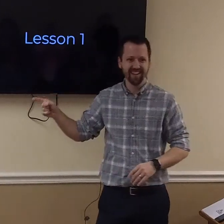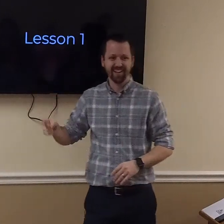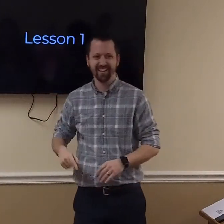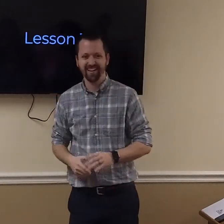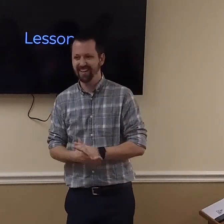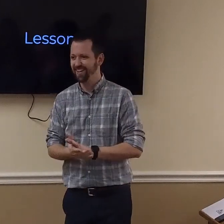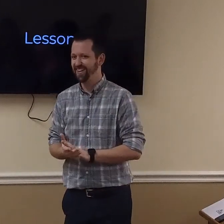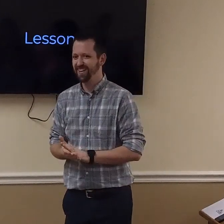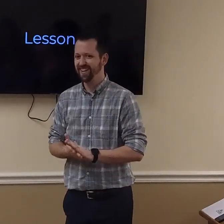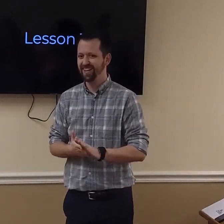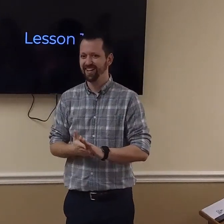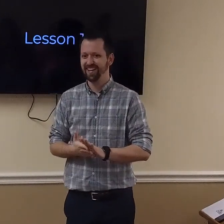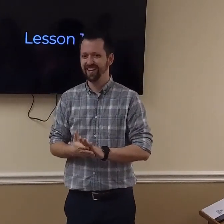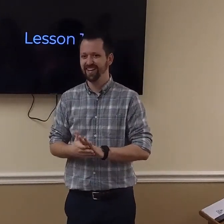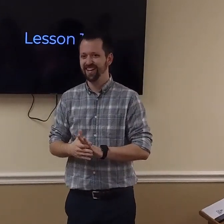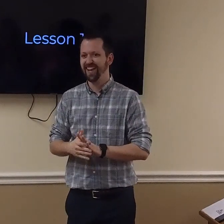Wow. My daughter would say, need to find a new hobby.